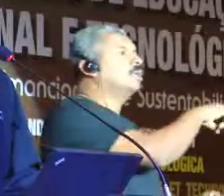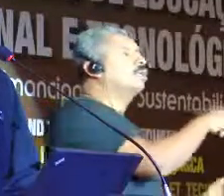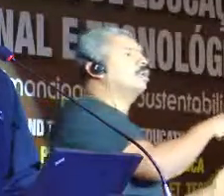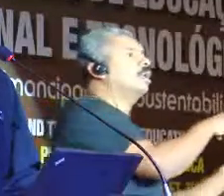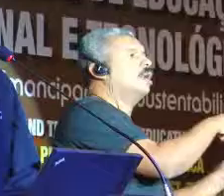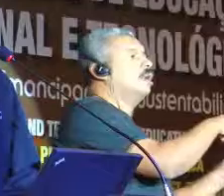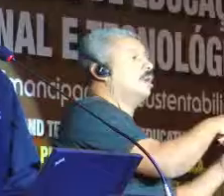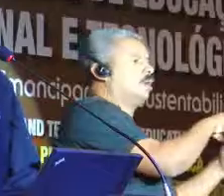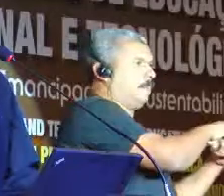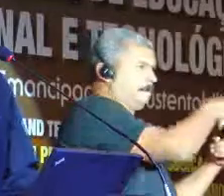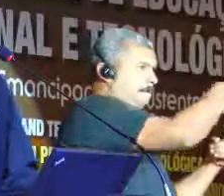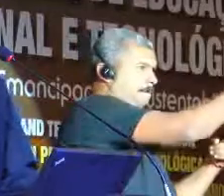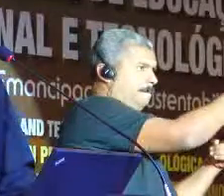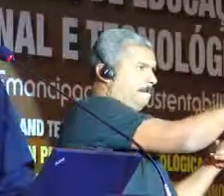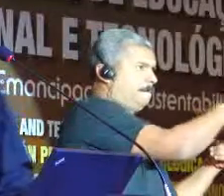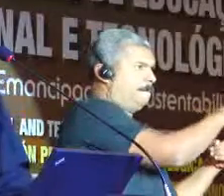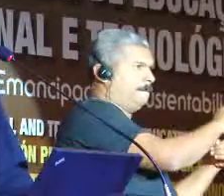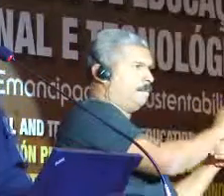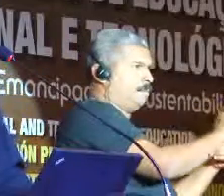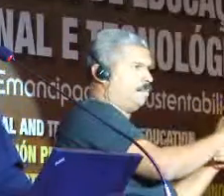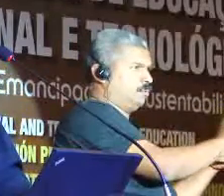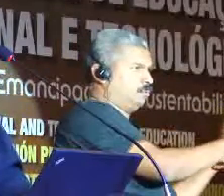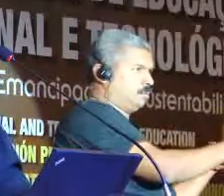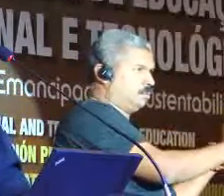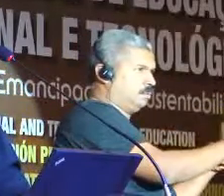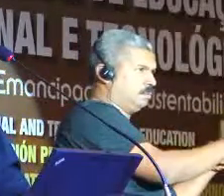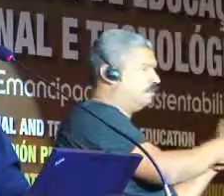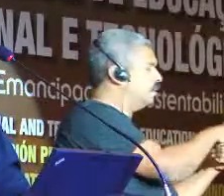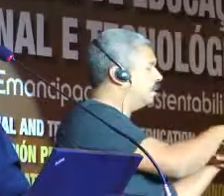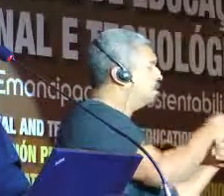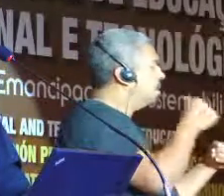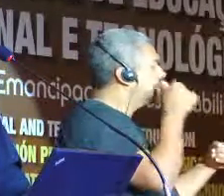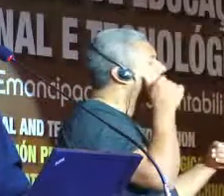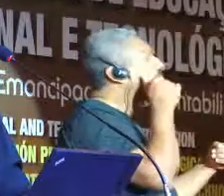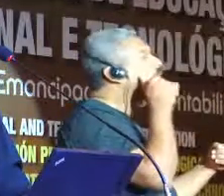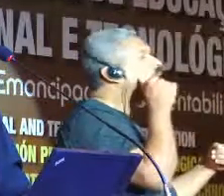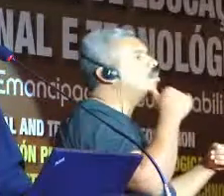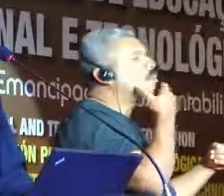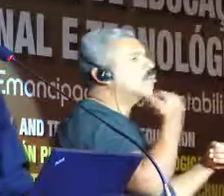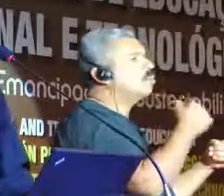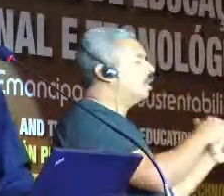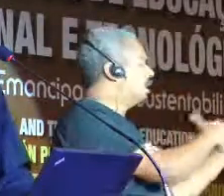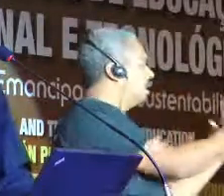28,000 of them are in sales and marketing and therefore have no useful purpose.